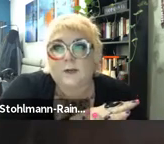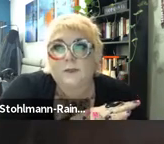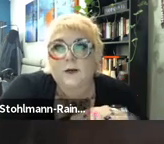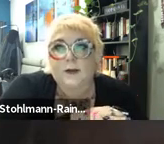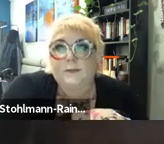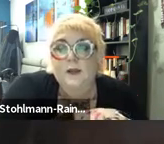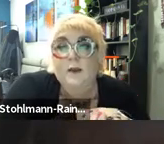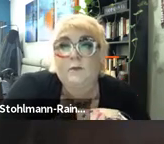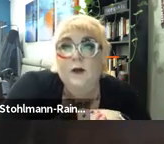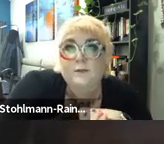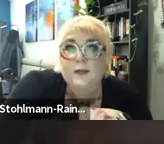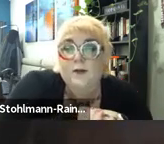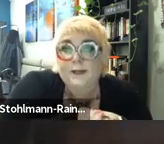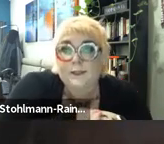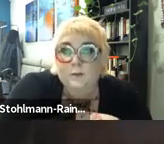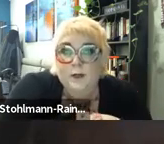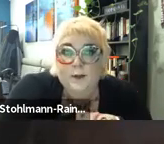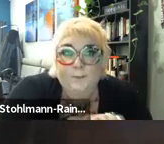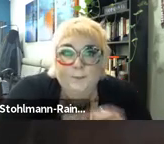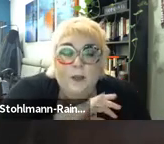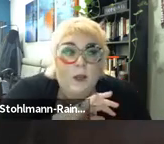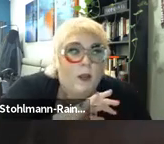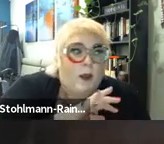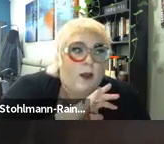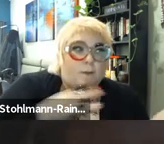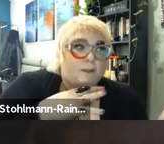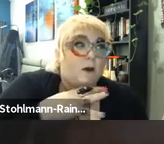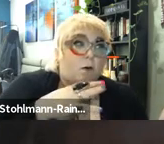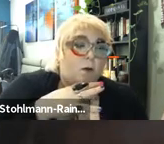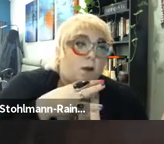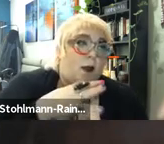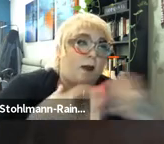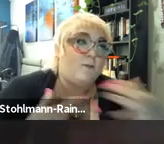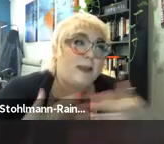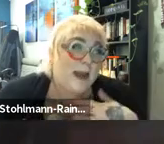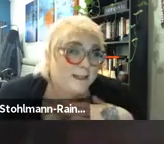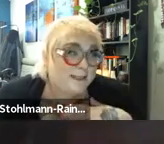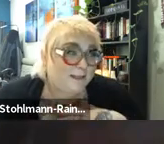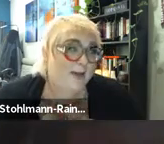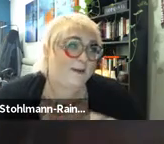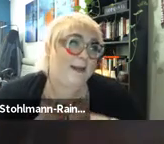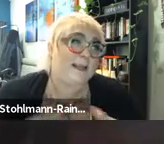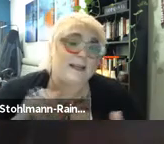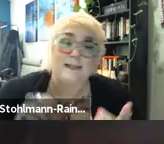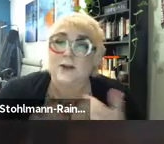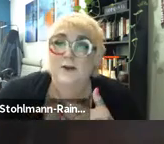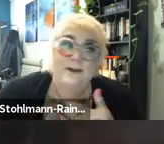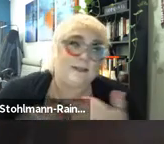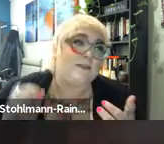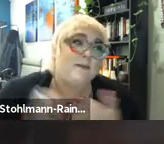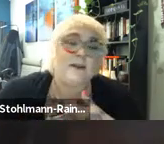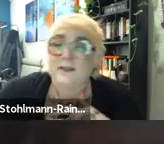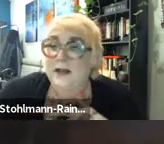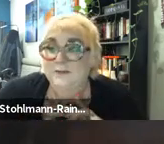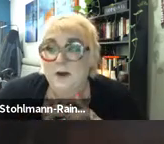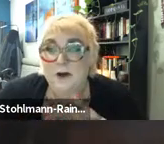those systems are going to be involved in crisis work um so uh the way that i see what's happening is that things are going